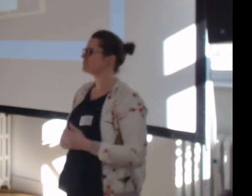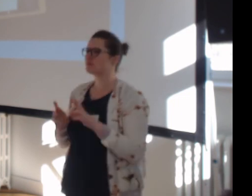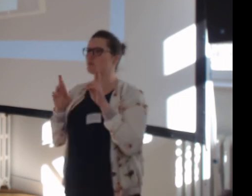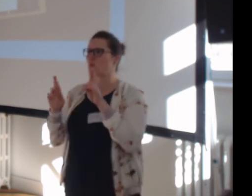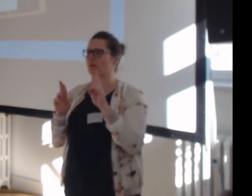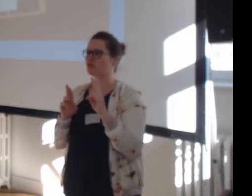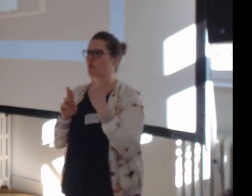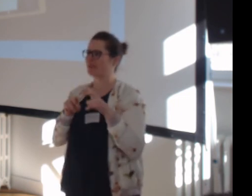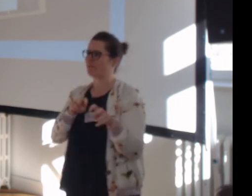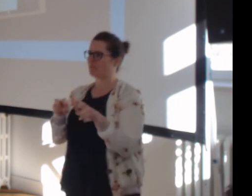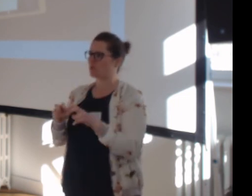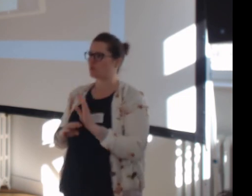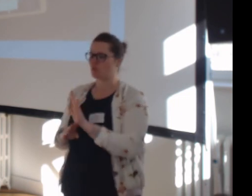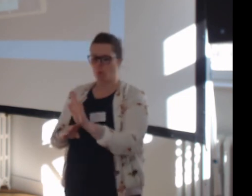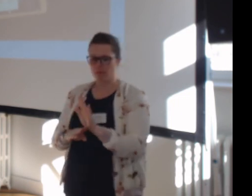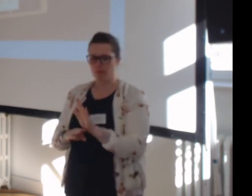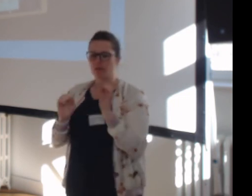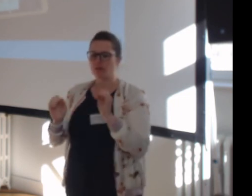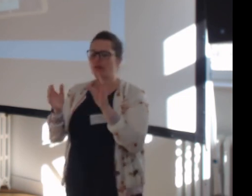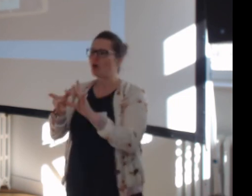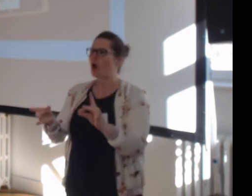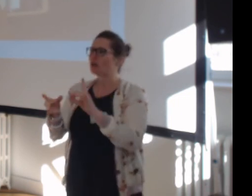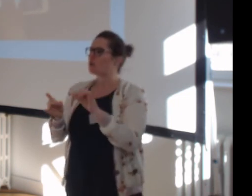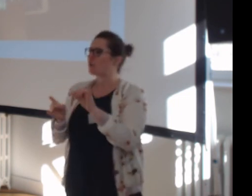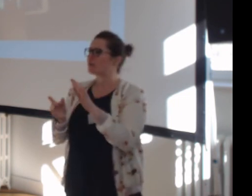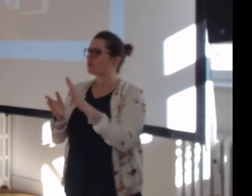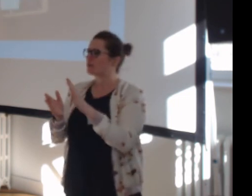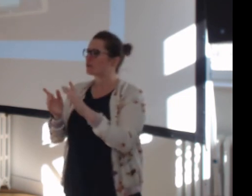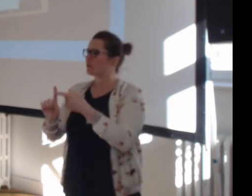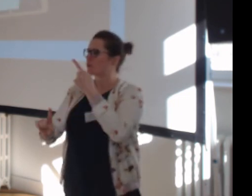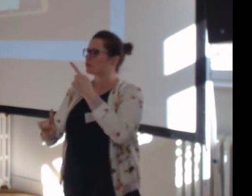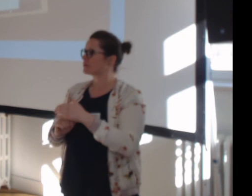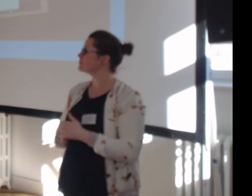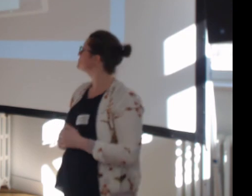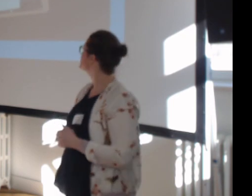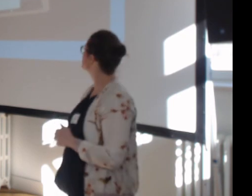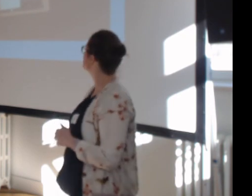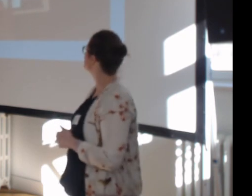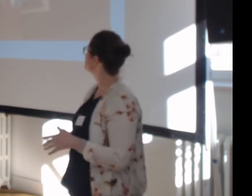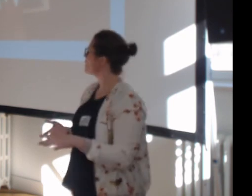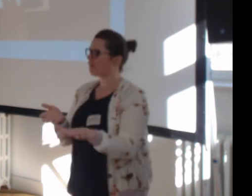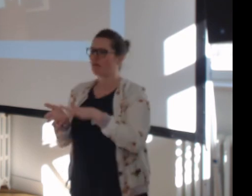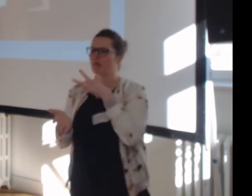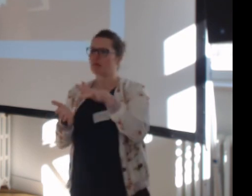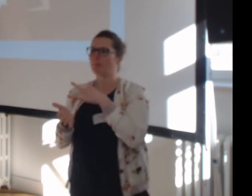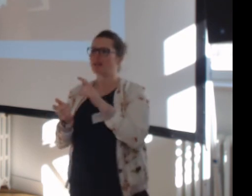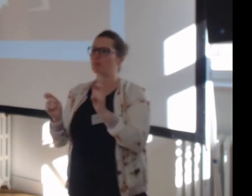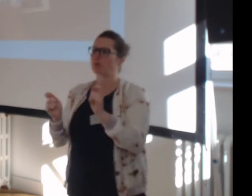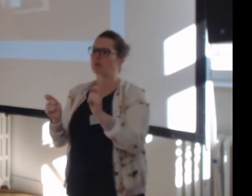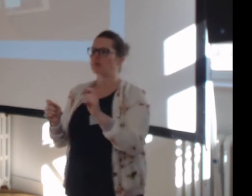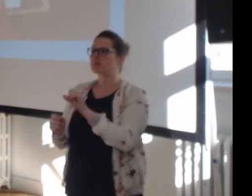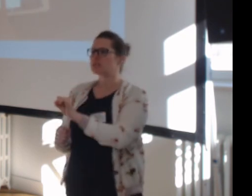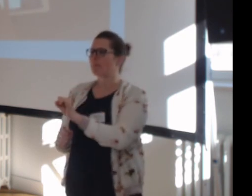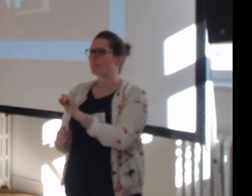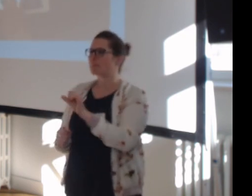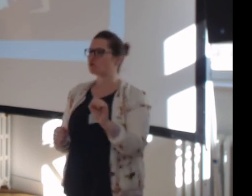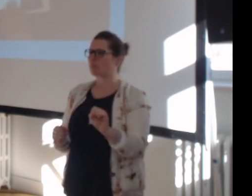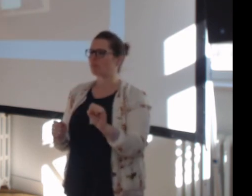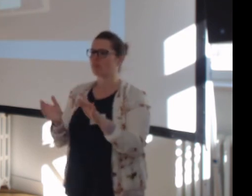will hope to run, and again I'll describe what's happening. This is using a tablet, like a Samsung tablet I